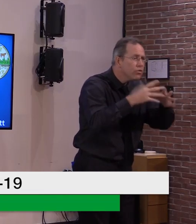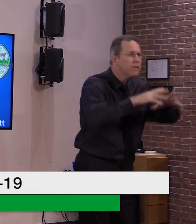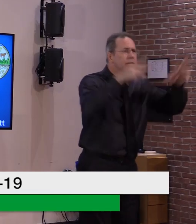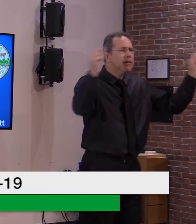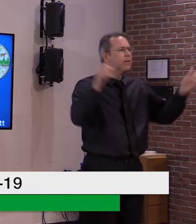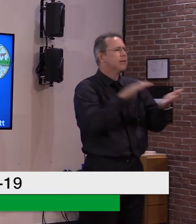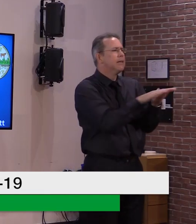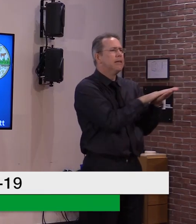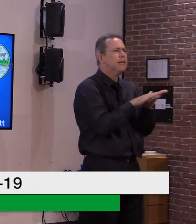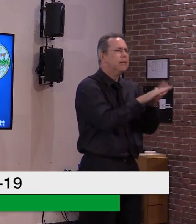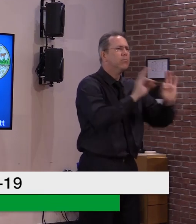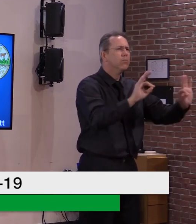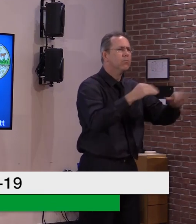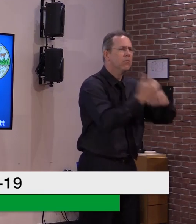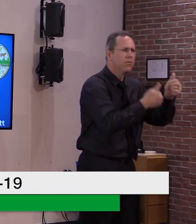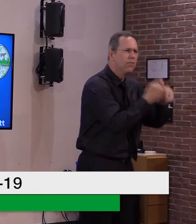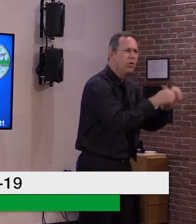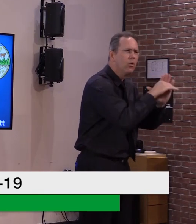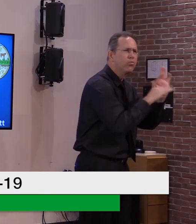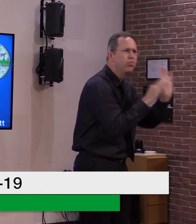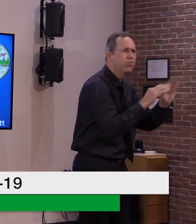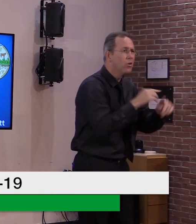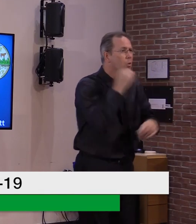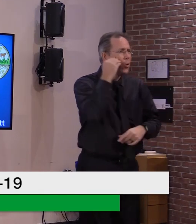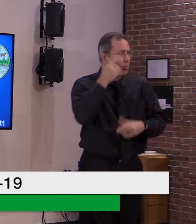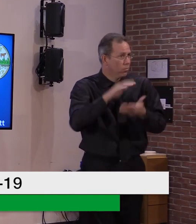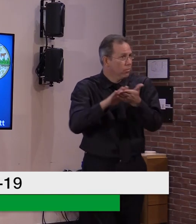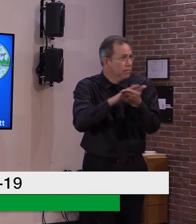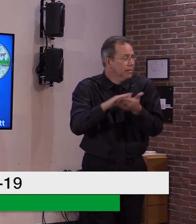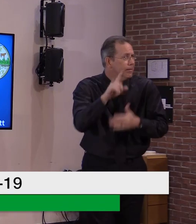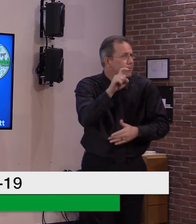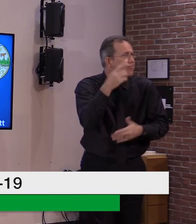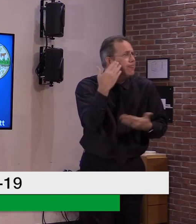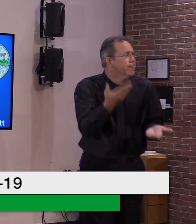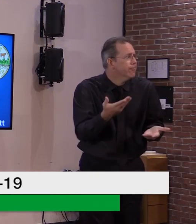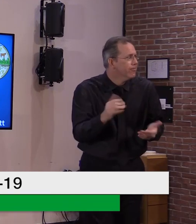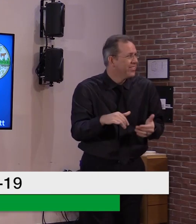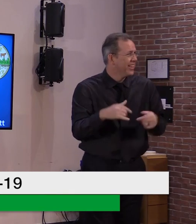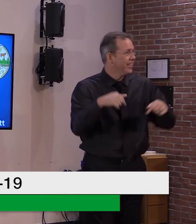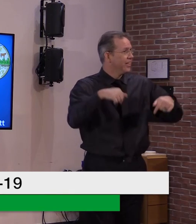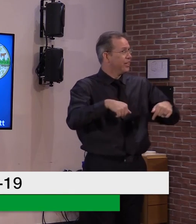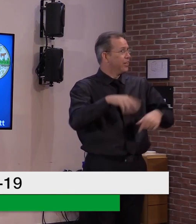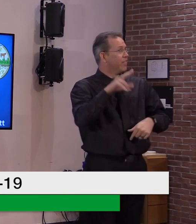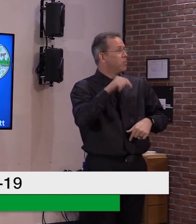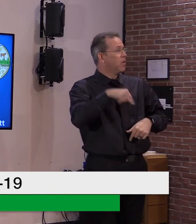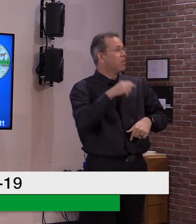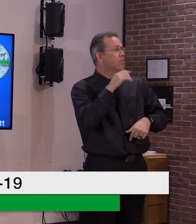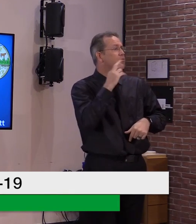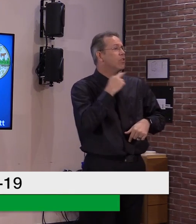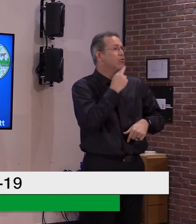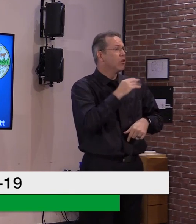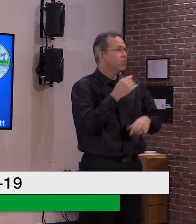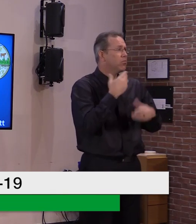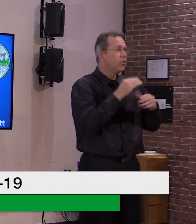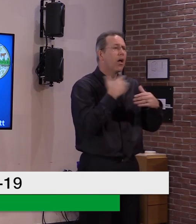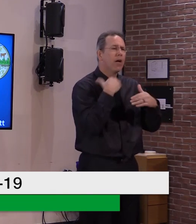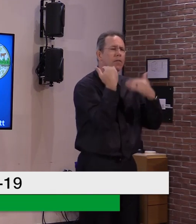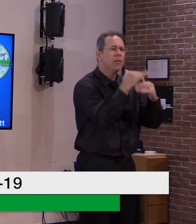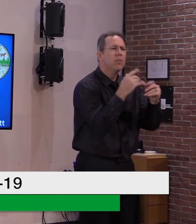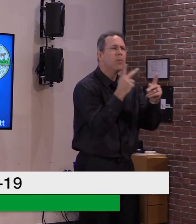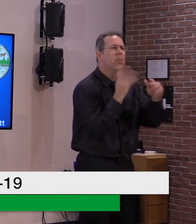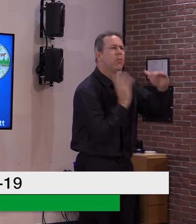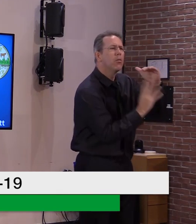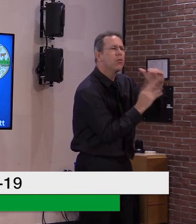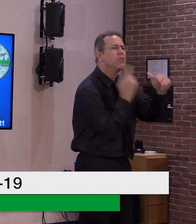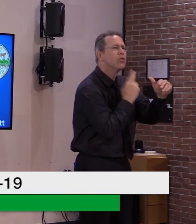secondly you can only gather you can only go to a restaurant within your immediate household you can't have